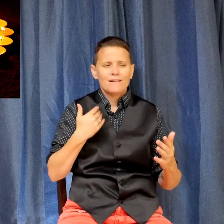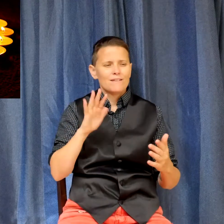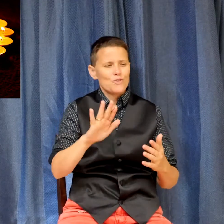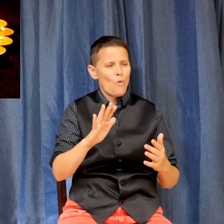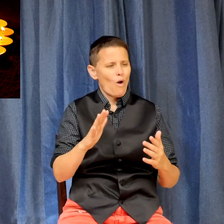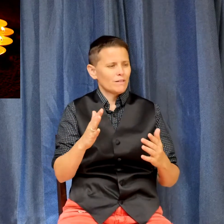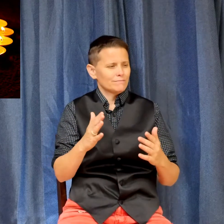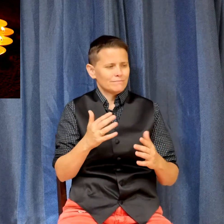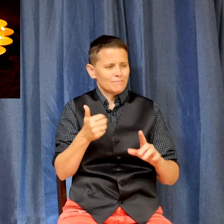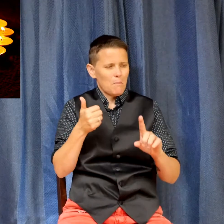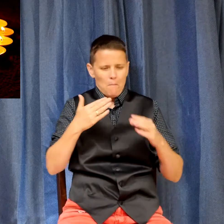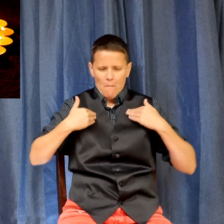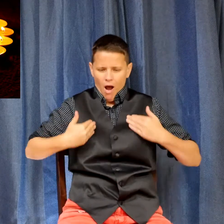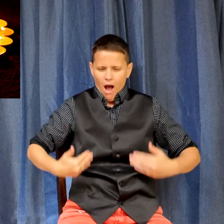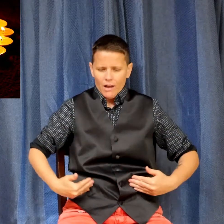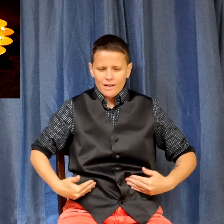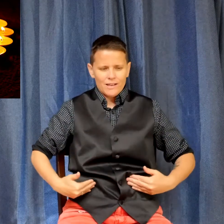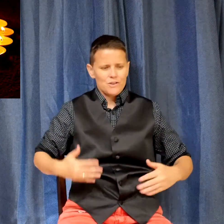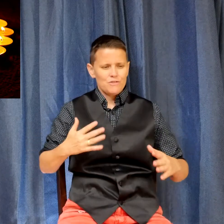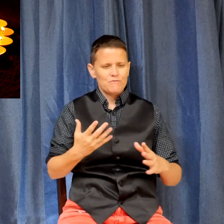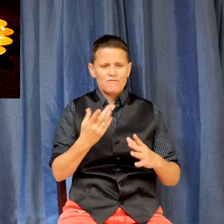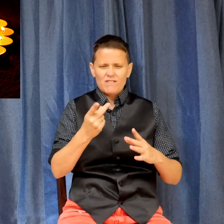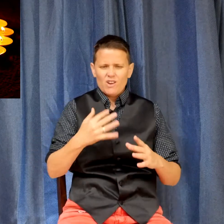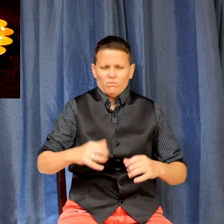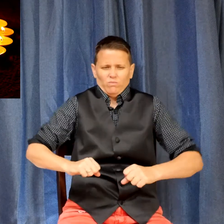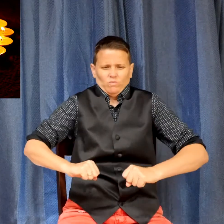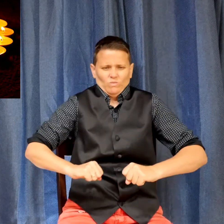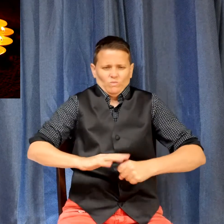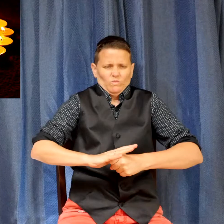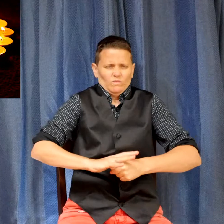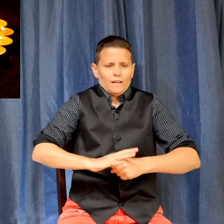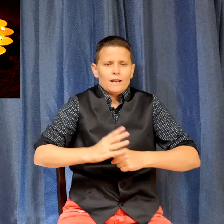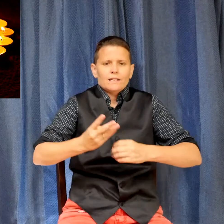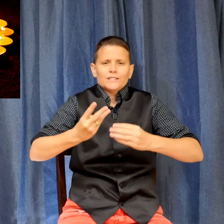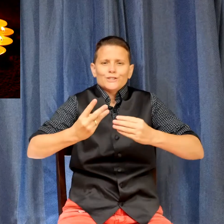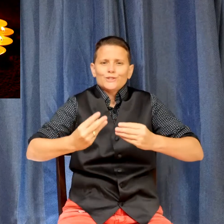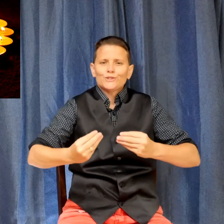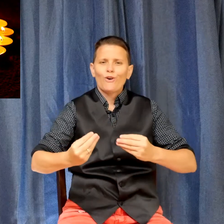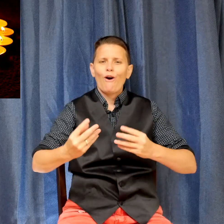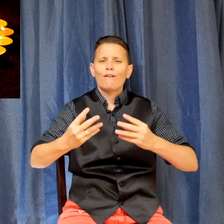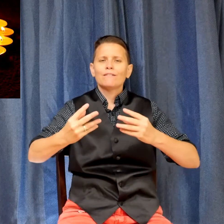soften until you expand to fill the room that you are in.